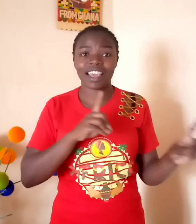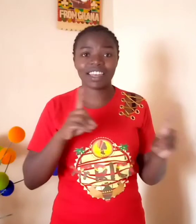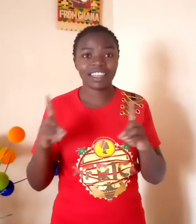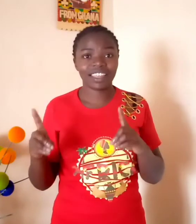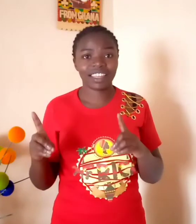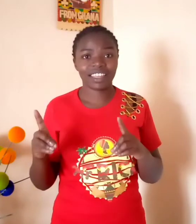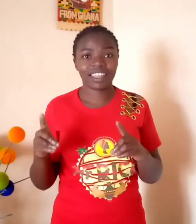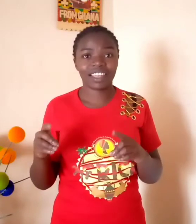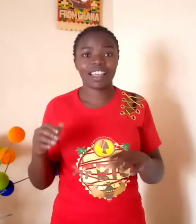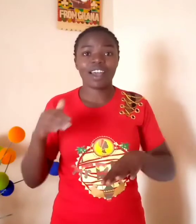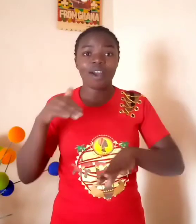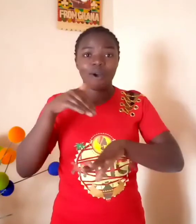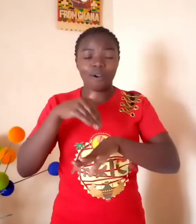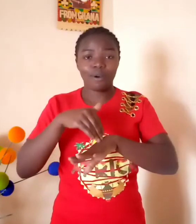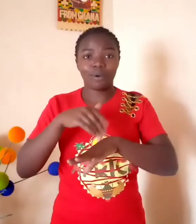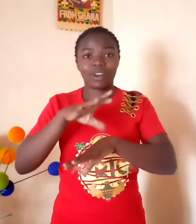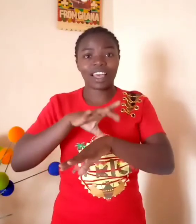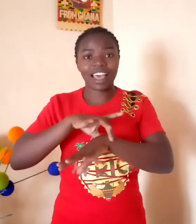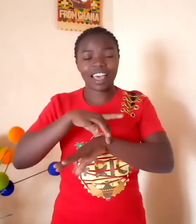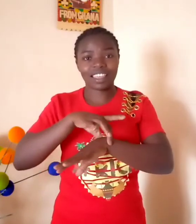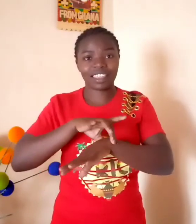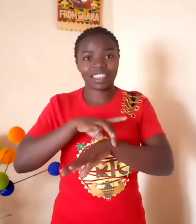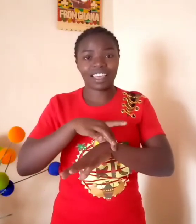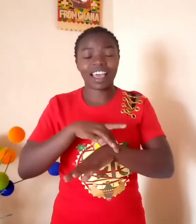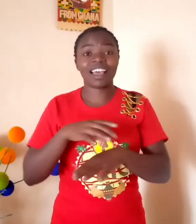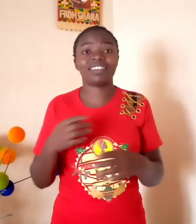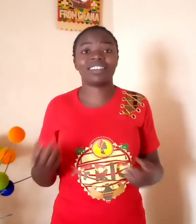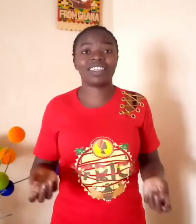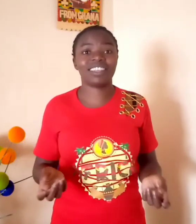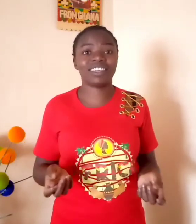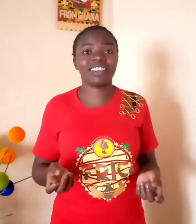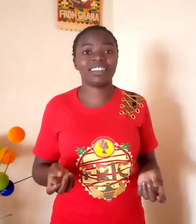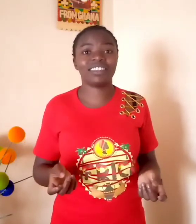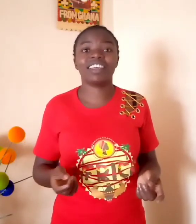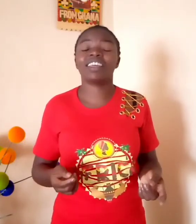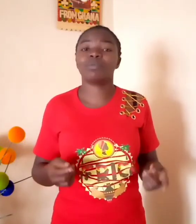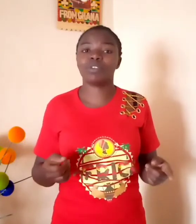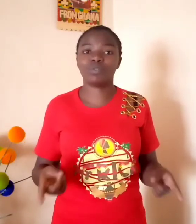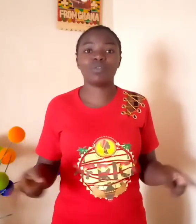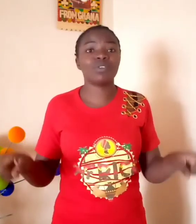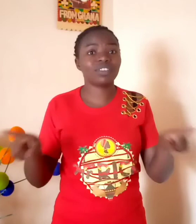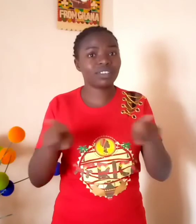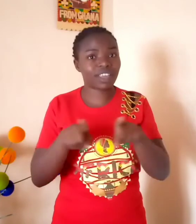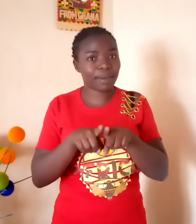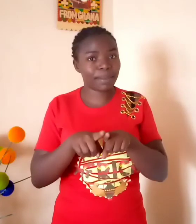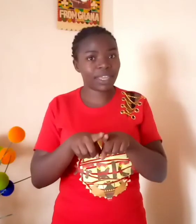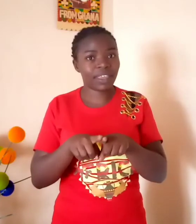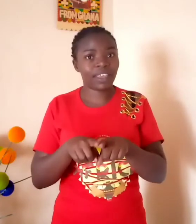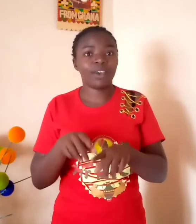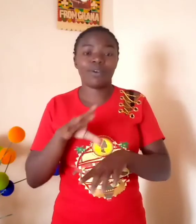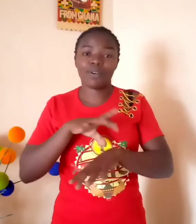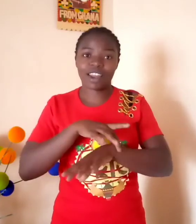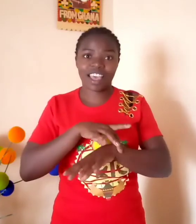done on earth as it is. We do same on